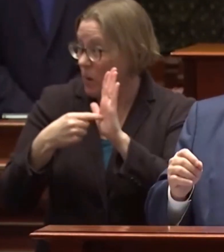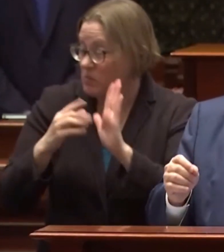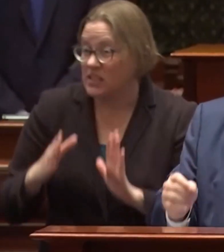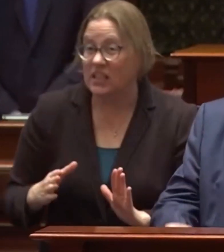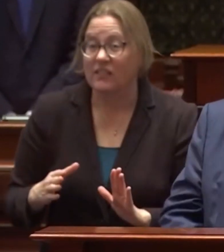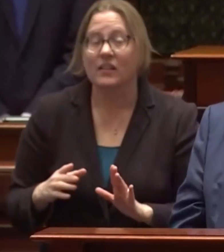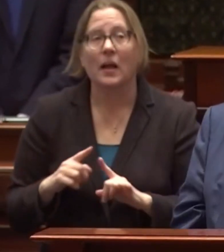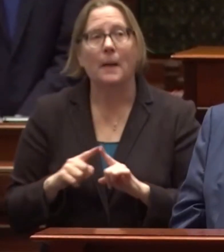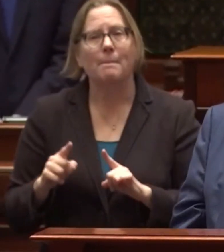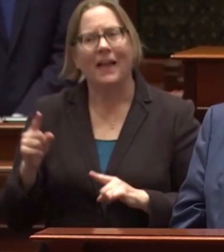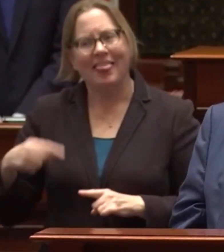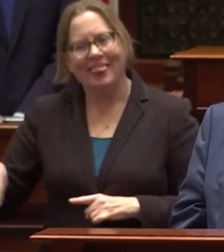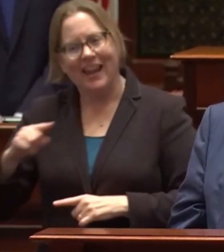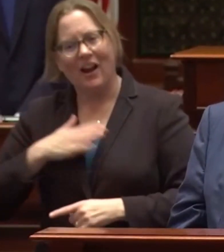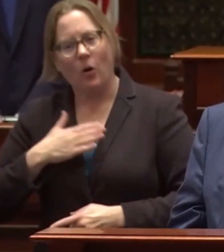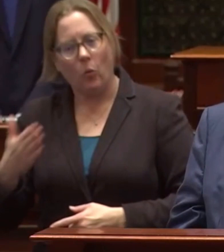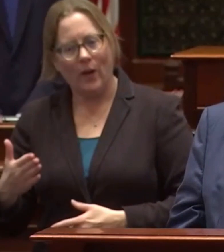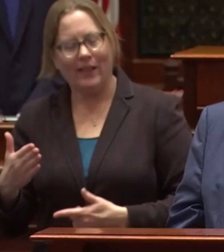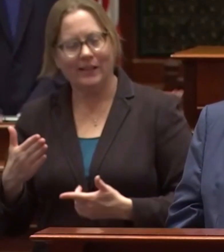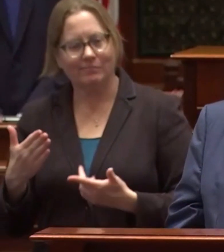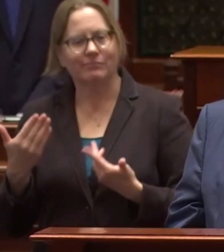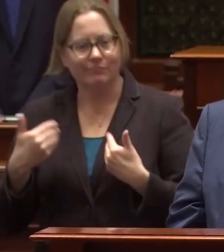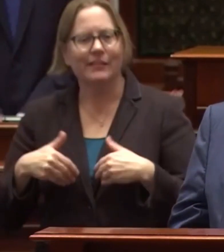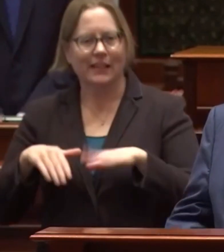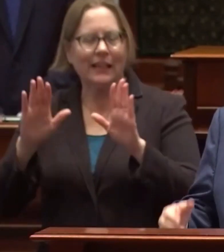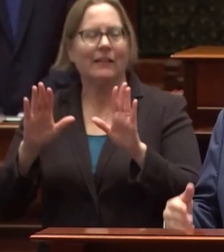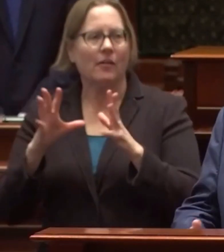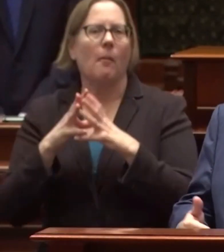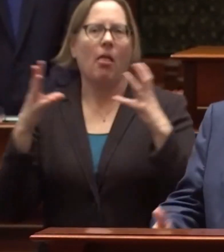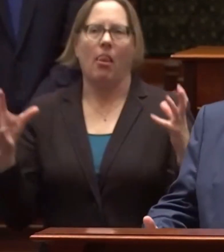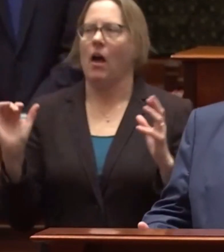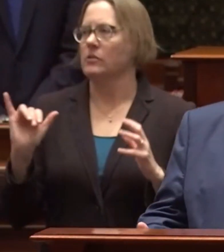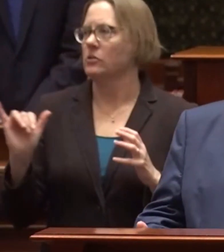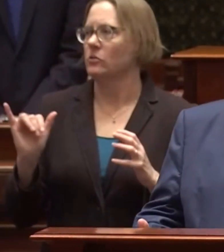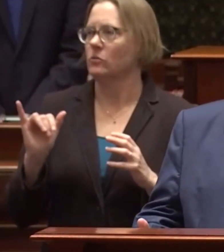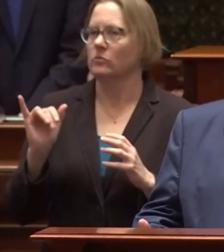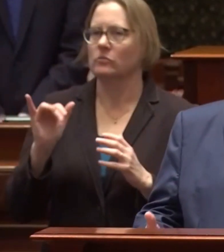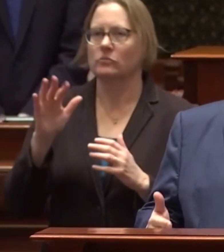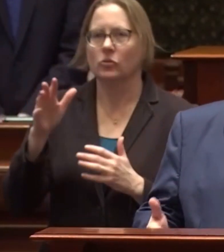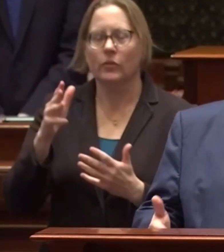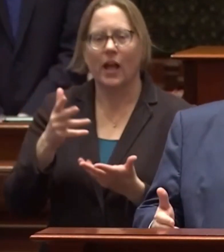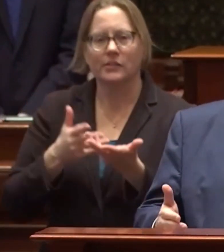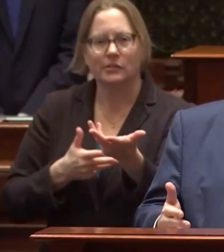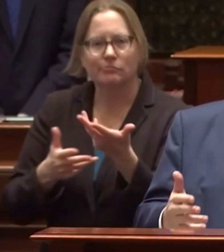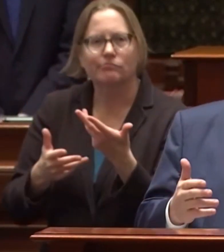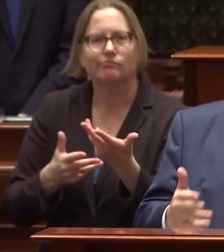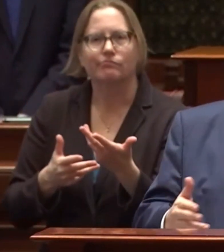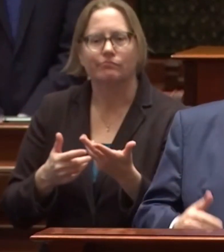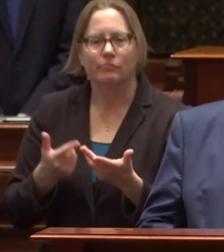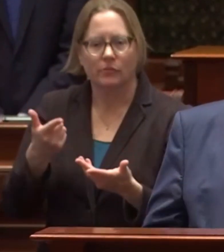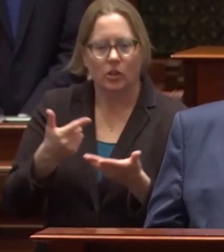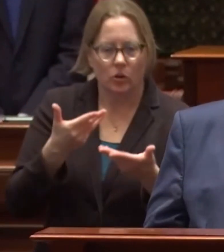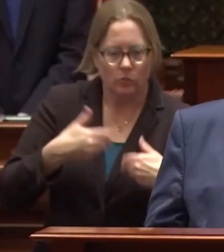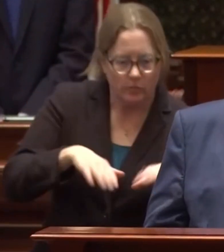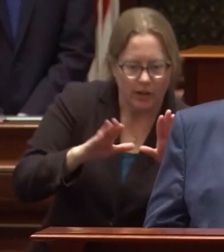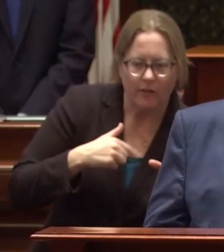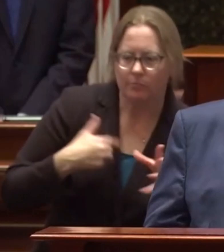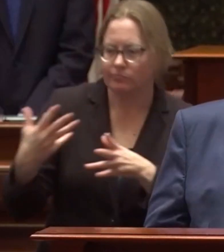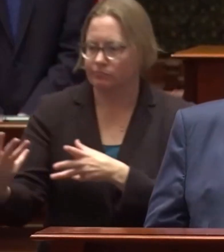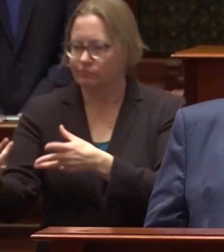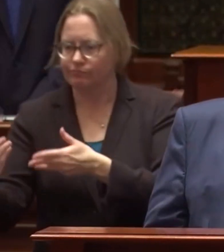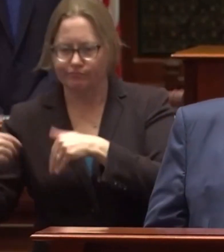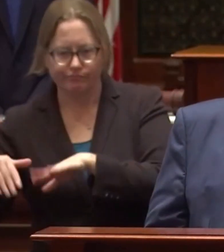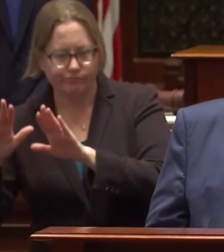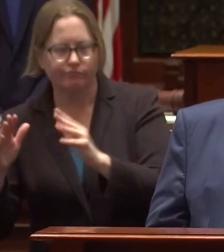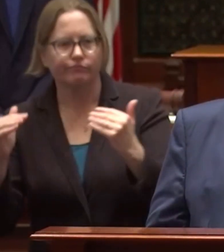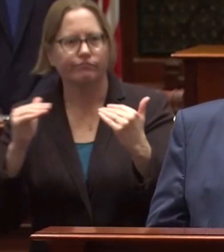much of themselves in return. That reciprocal investment is the essence of statesmanship and